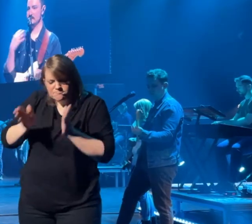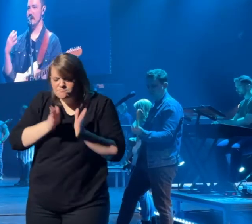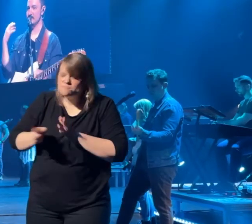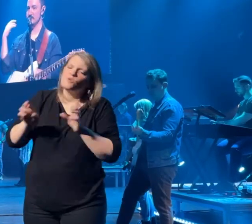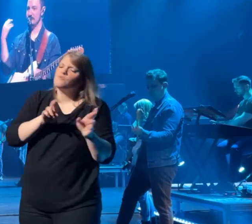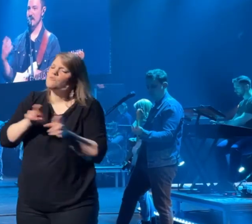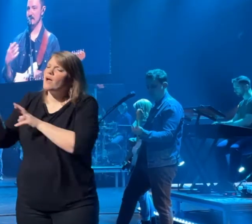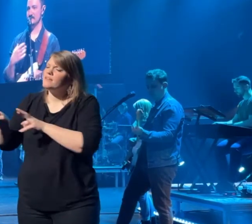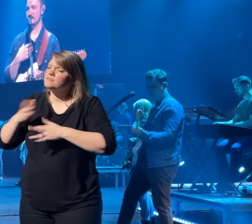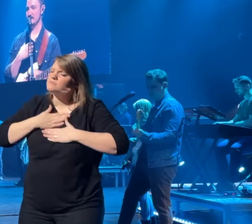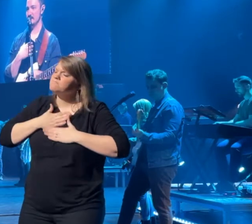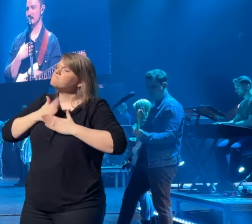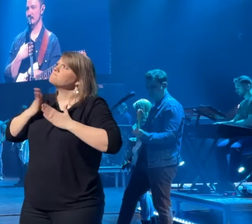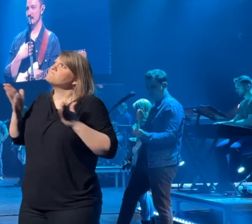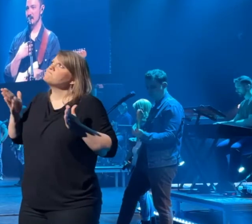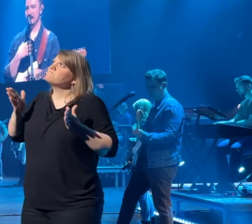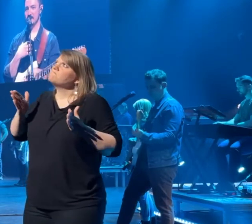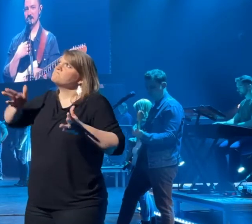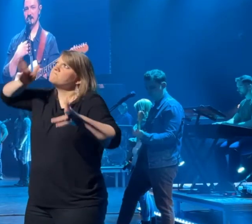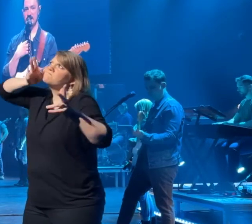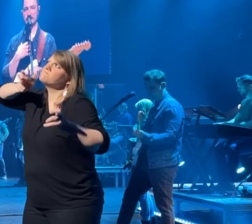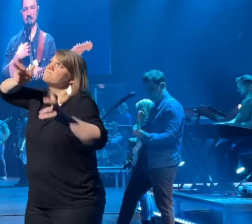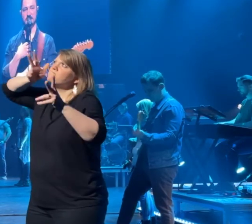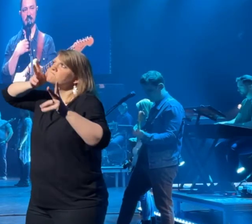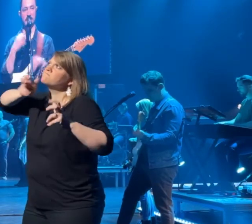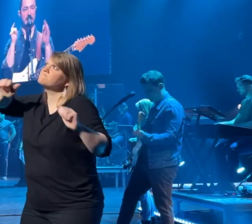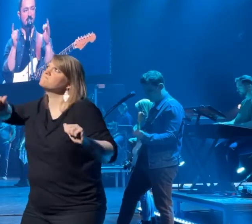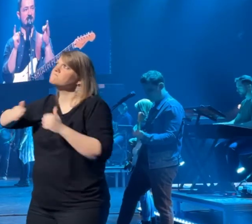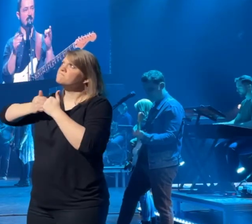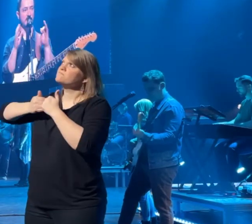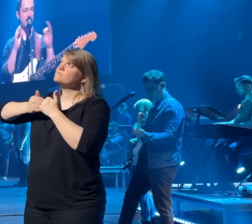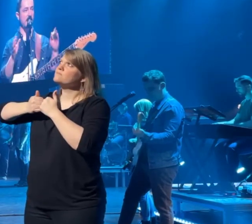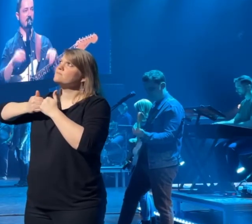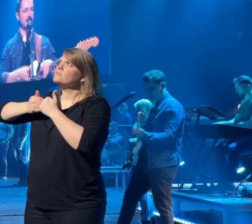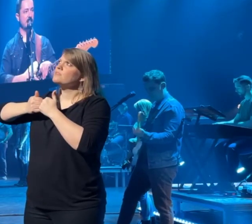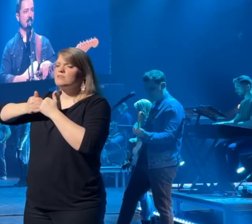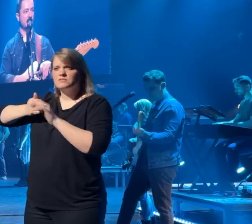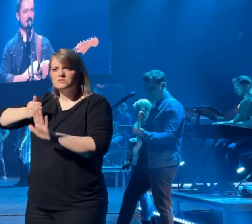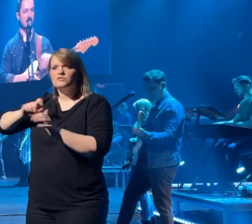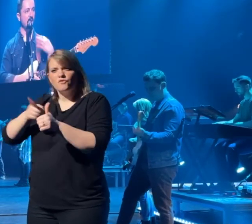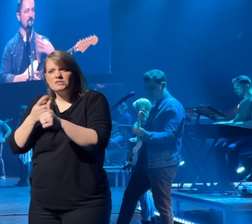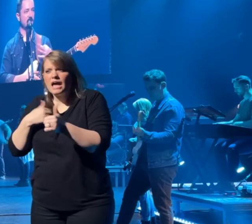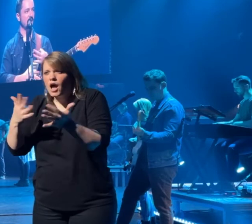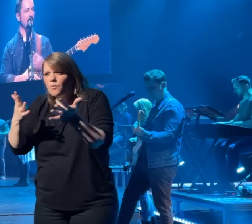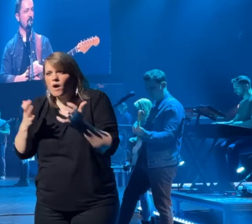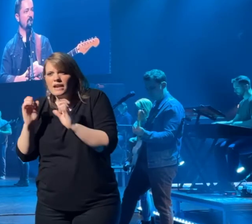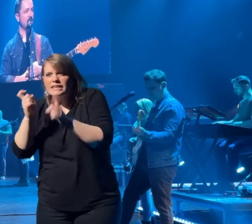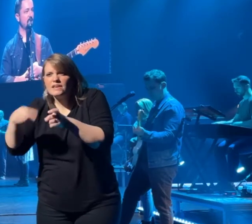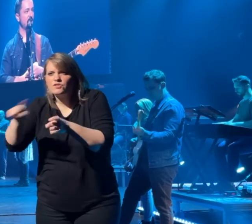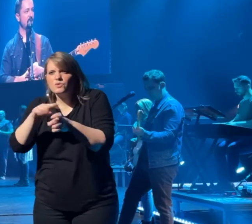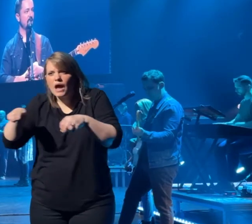be taught, to be challenged. And as we do so, I want to give you time to pray, just in the quietness of your